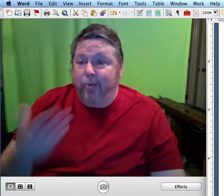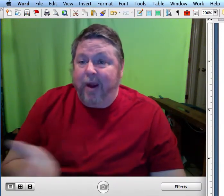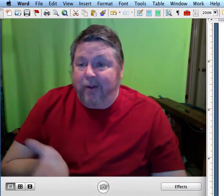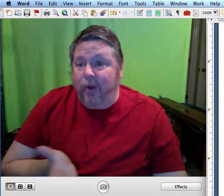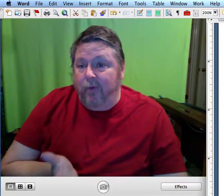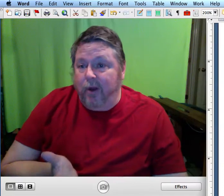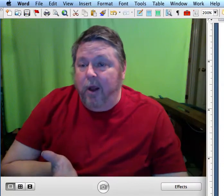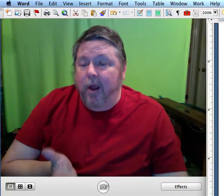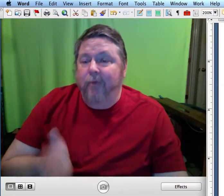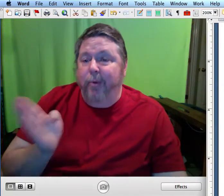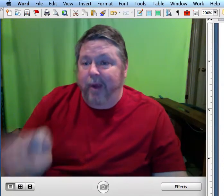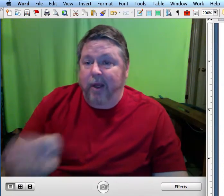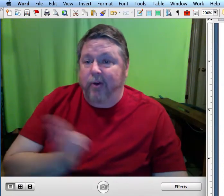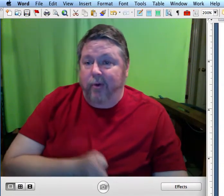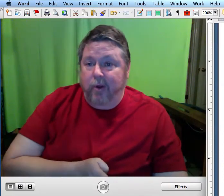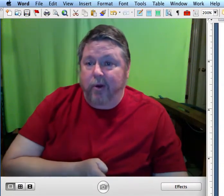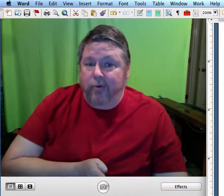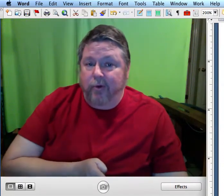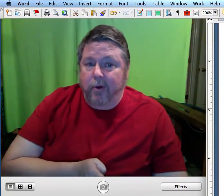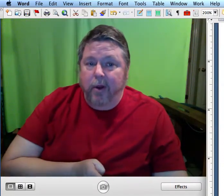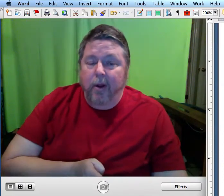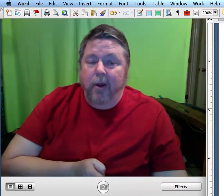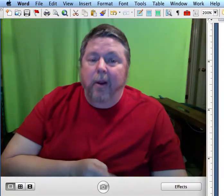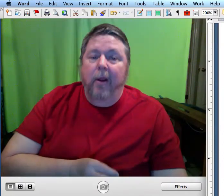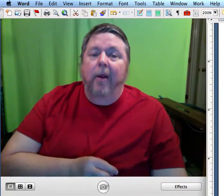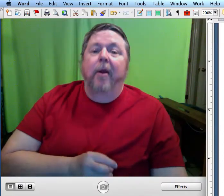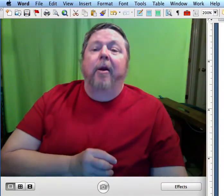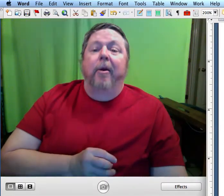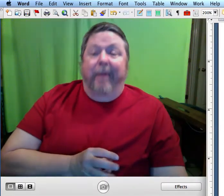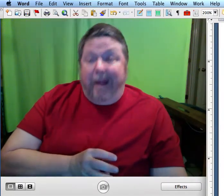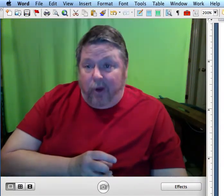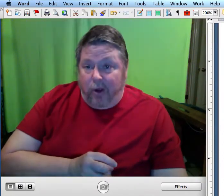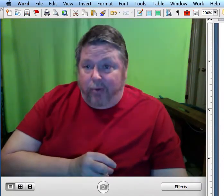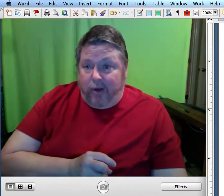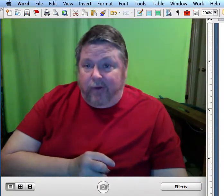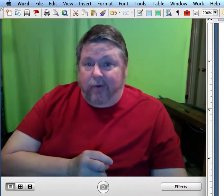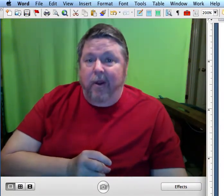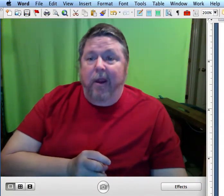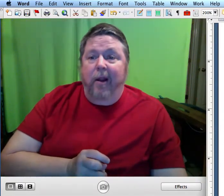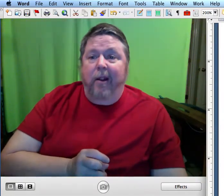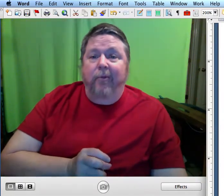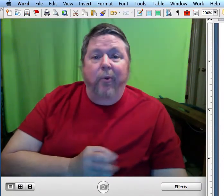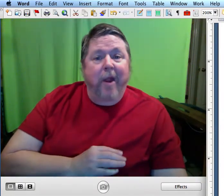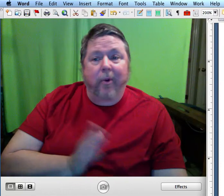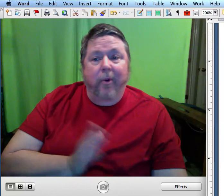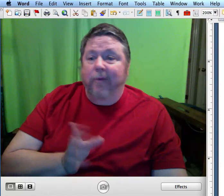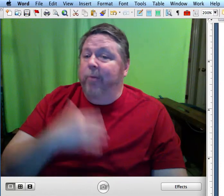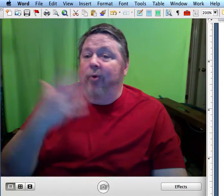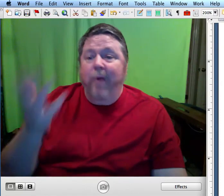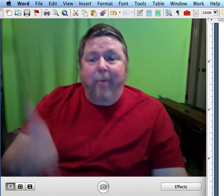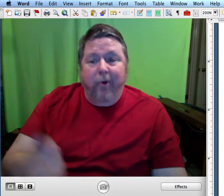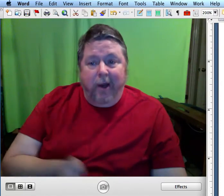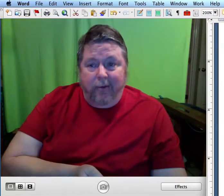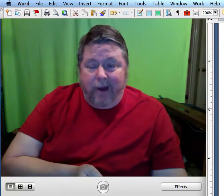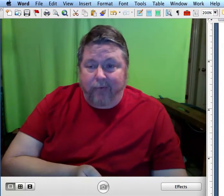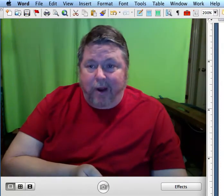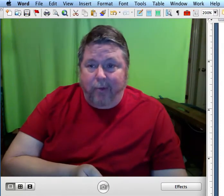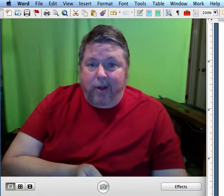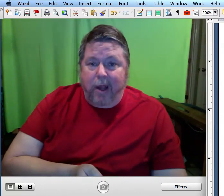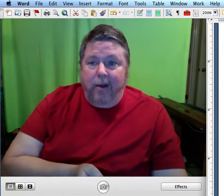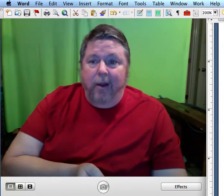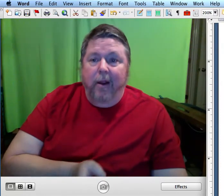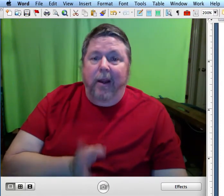able to practice all of it from the beginning to its conclusion. But that's a long process, and it gives us both way more data than we have